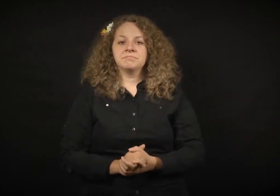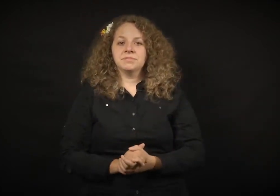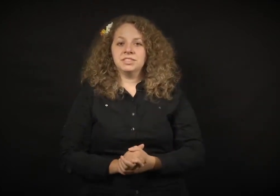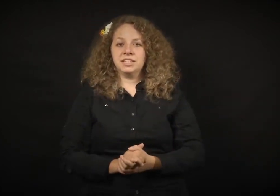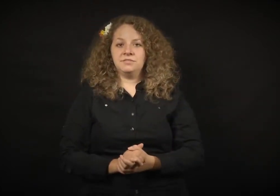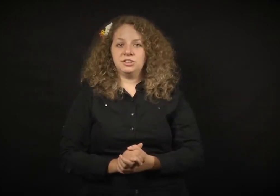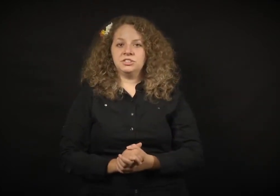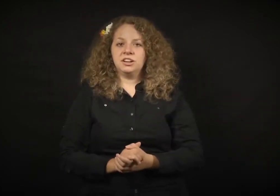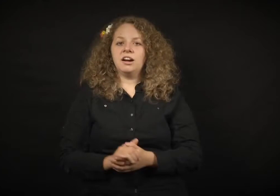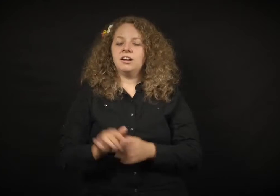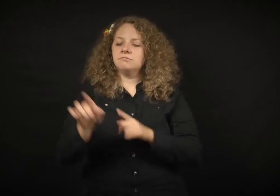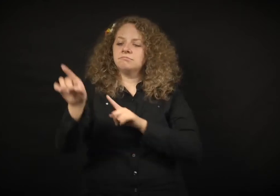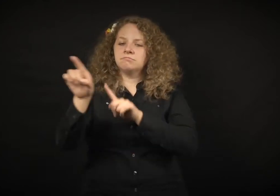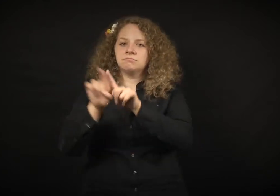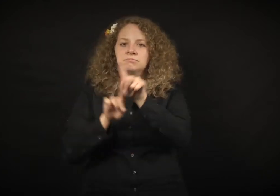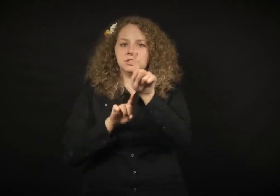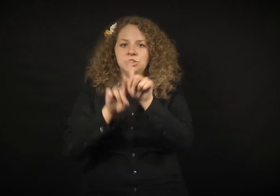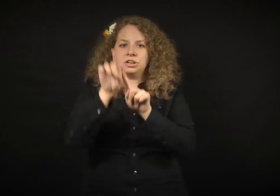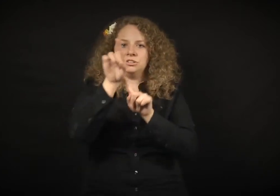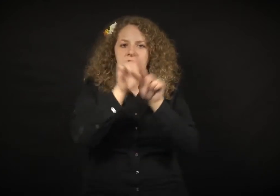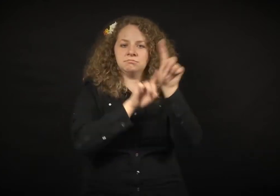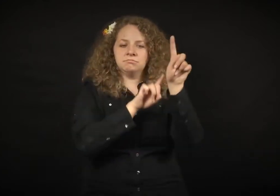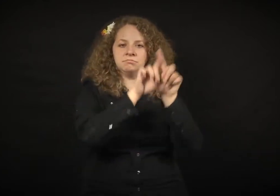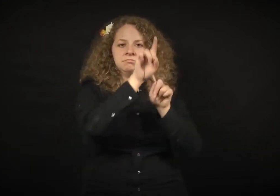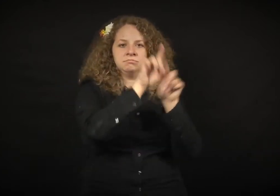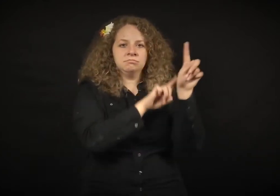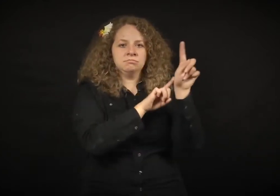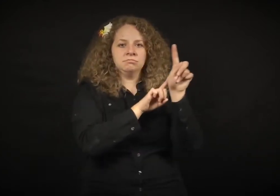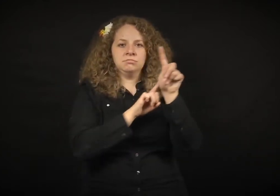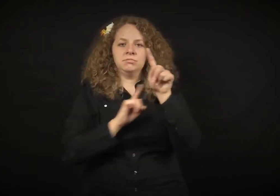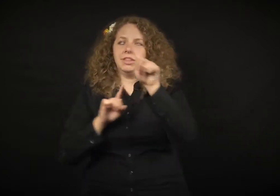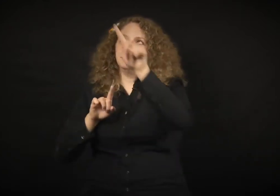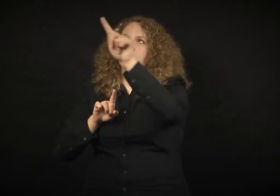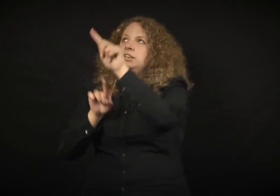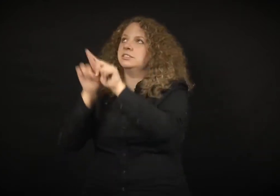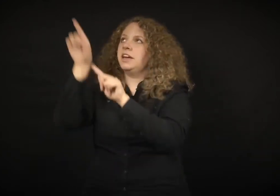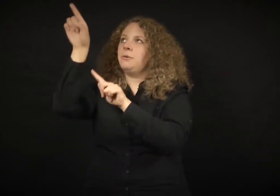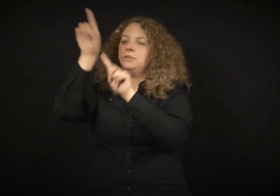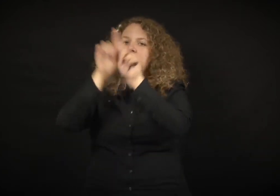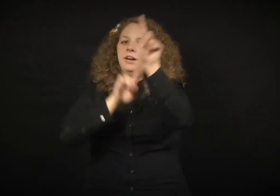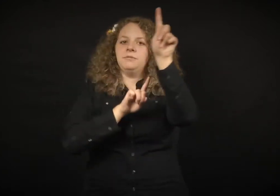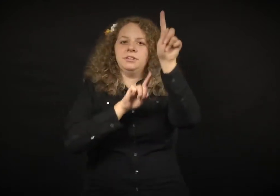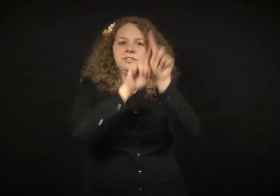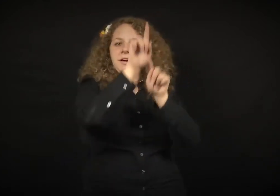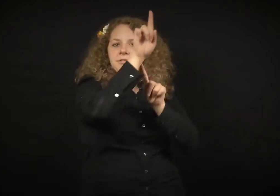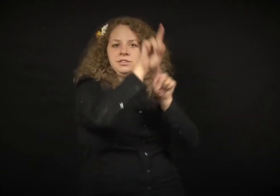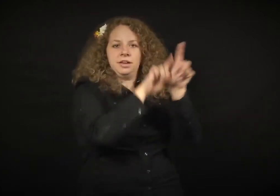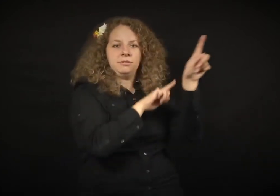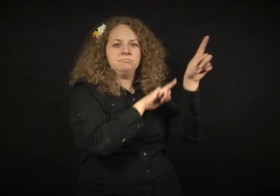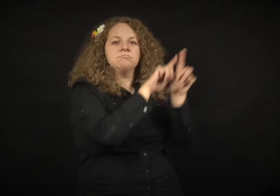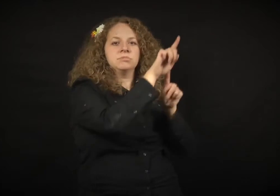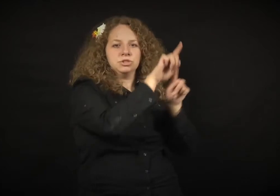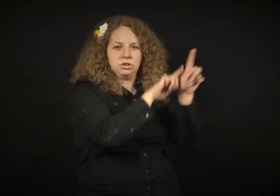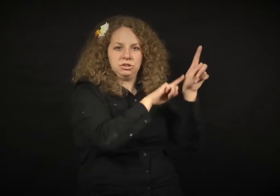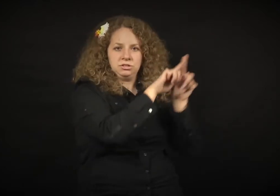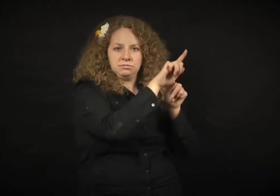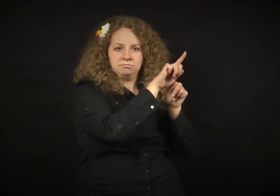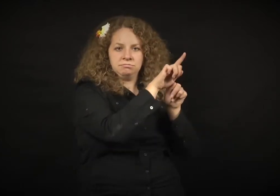The sign for star, stars, like pointing to that one and that one and that one and that one, stars,